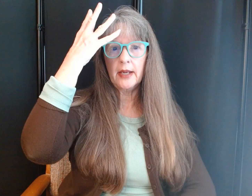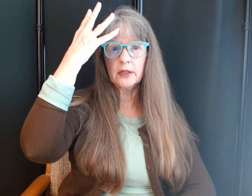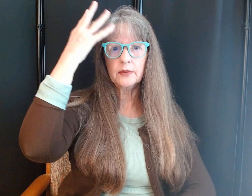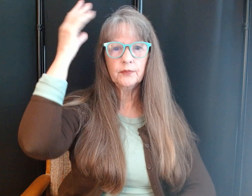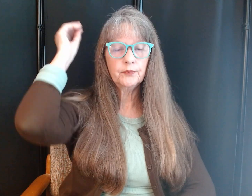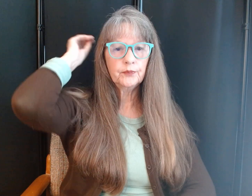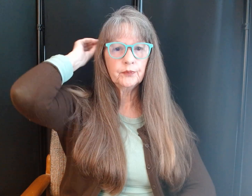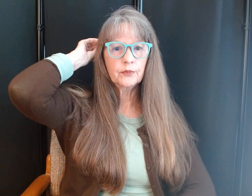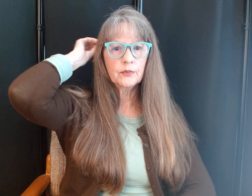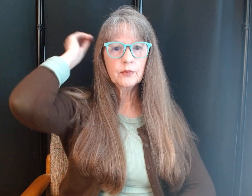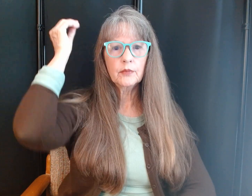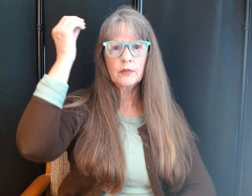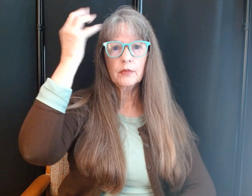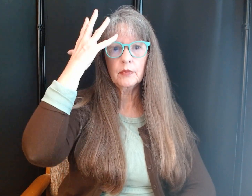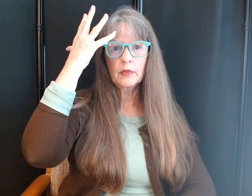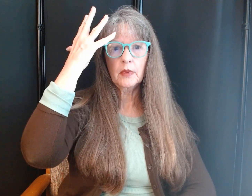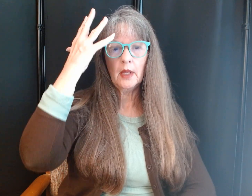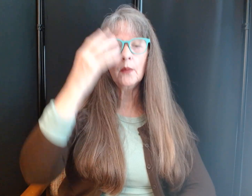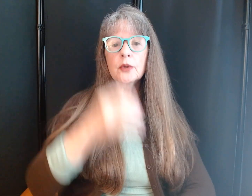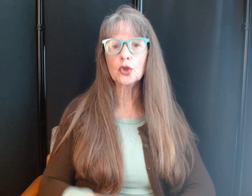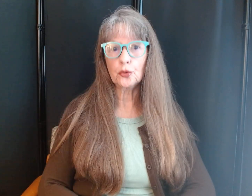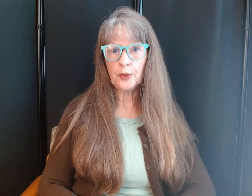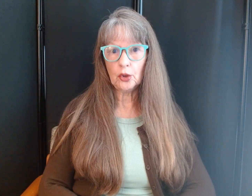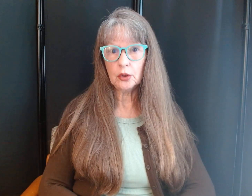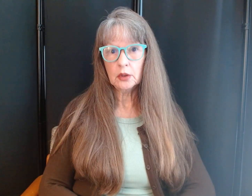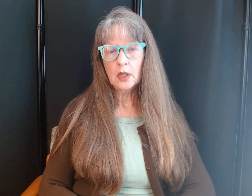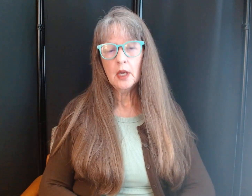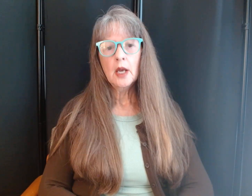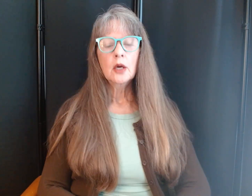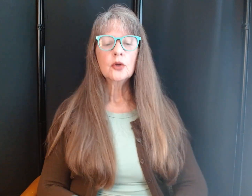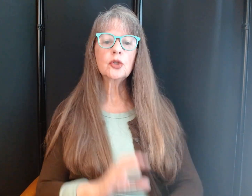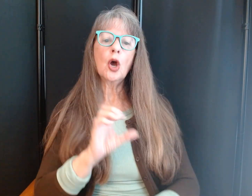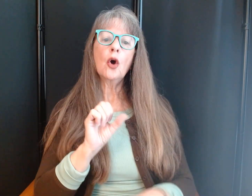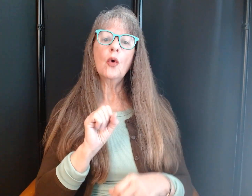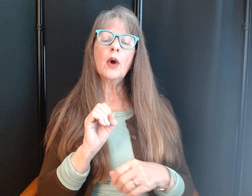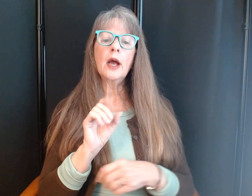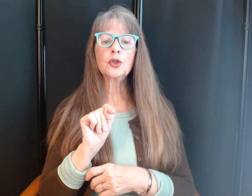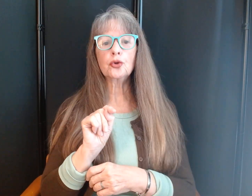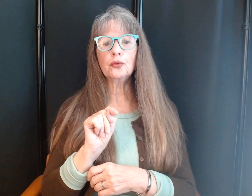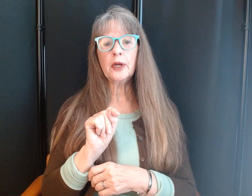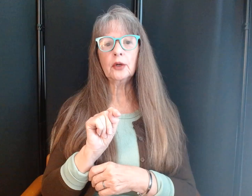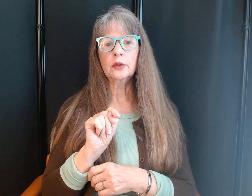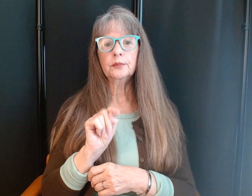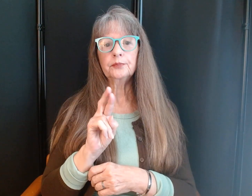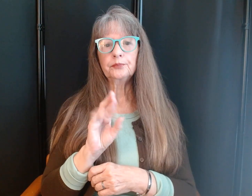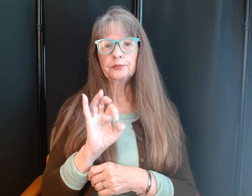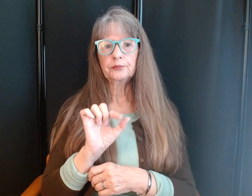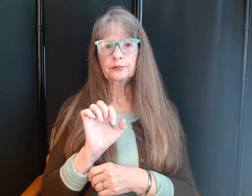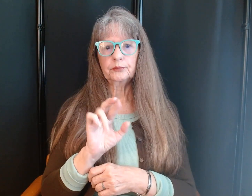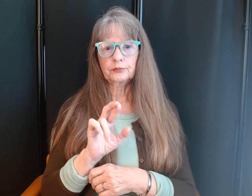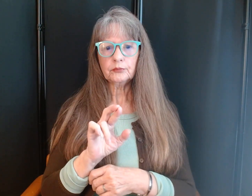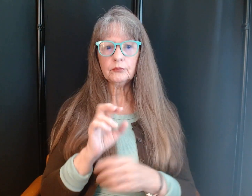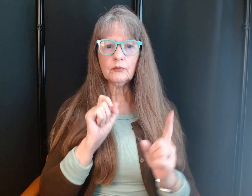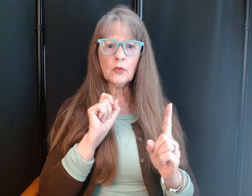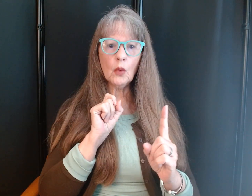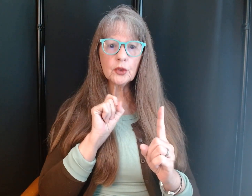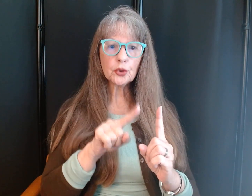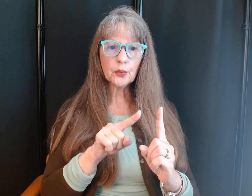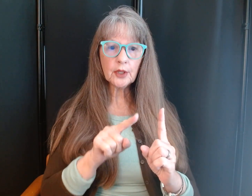mind. It was a trigger. So a trigger or a